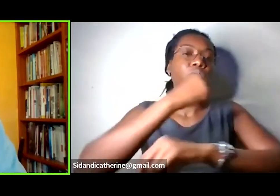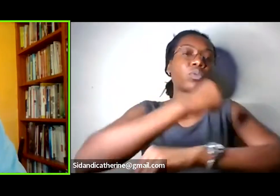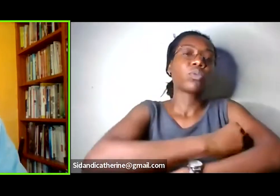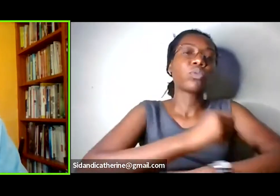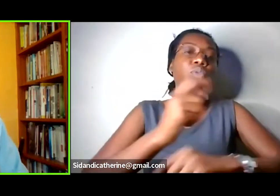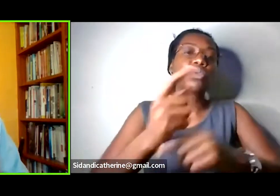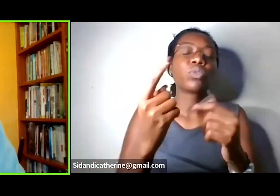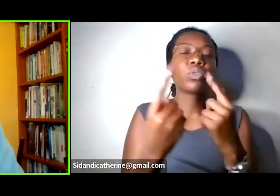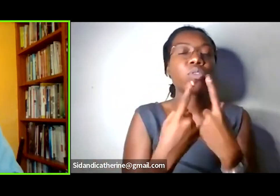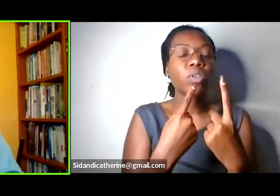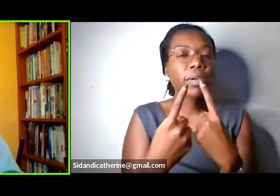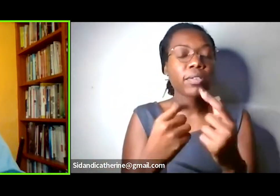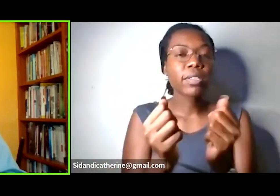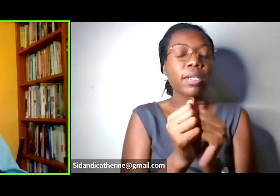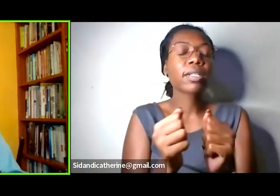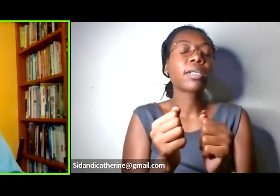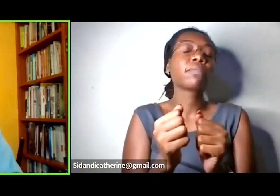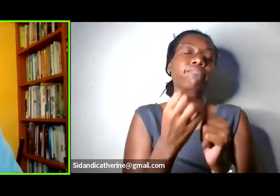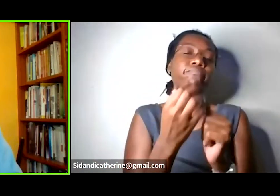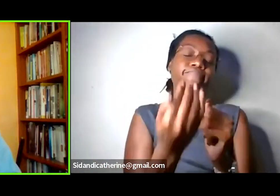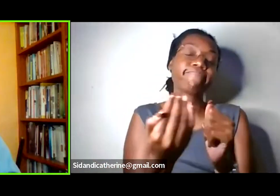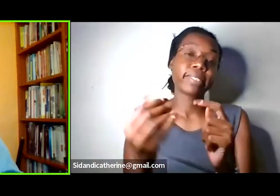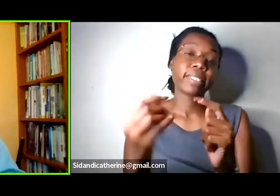We can type our questions